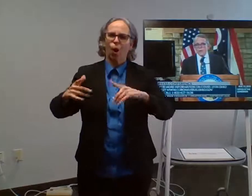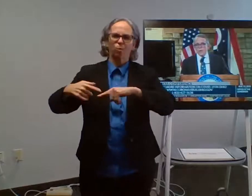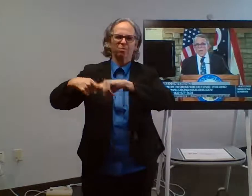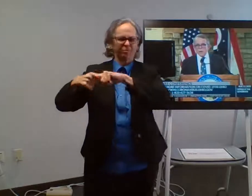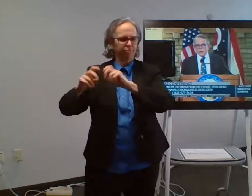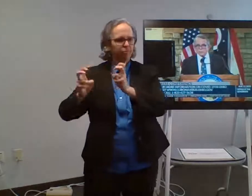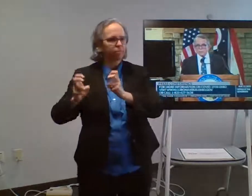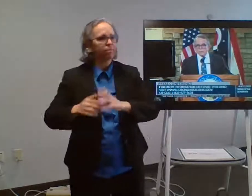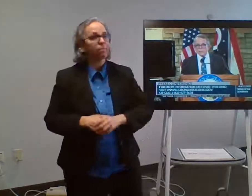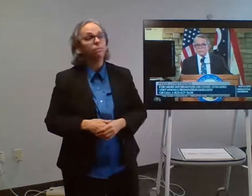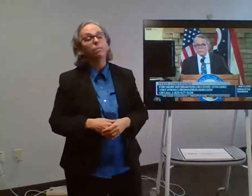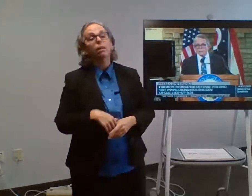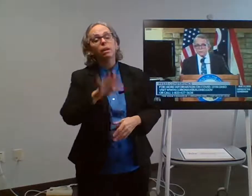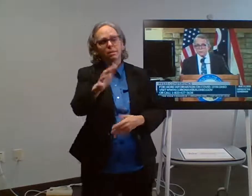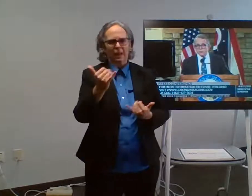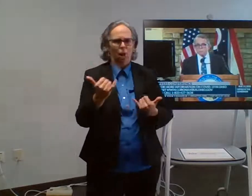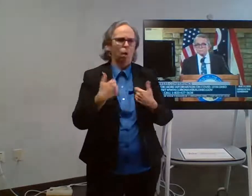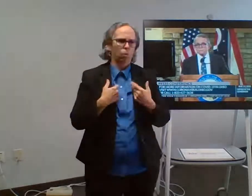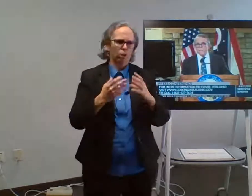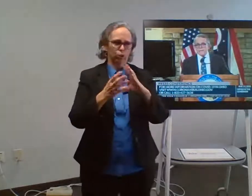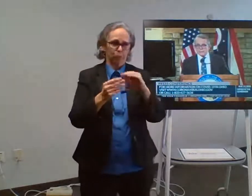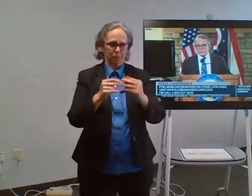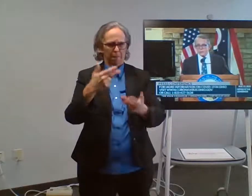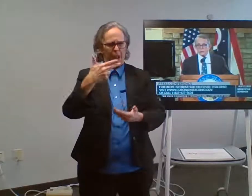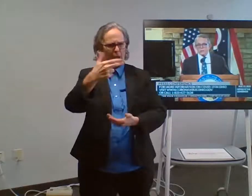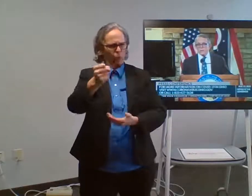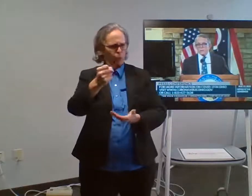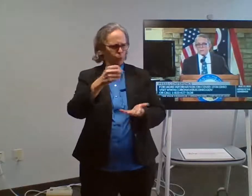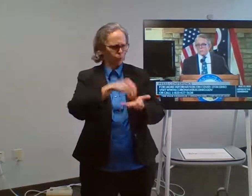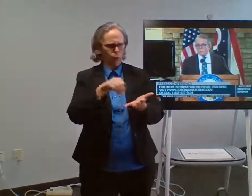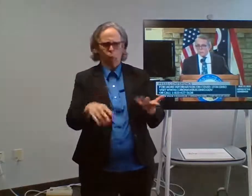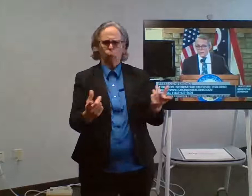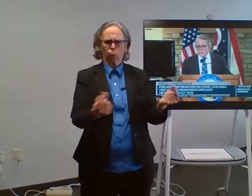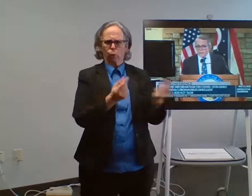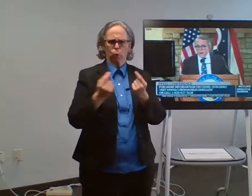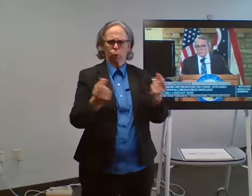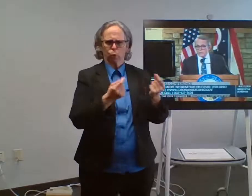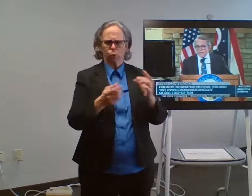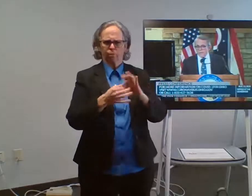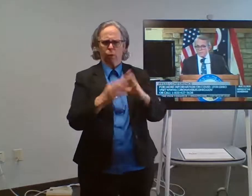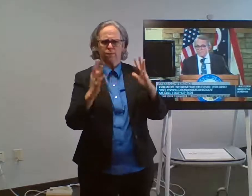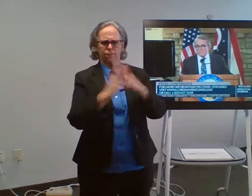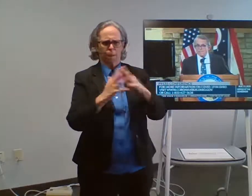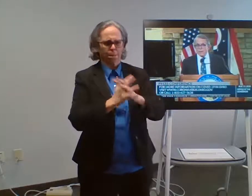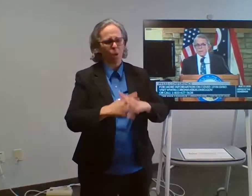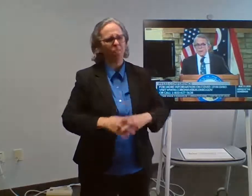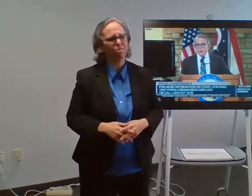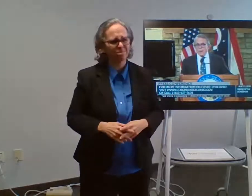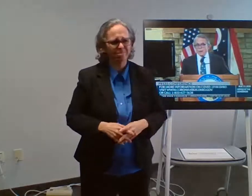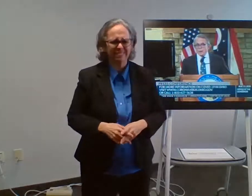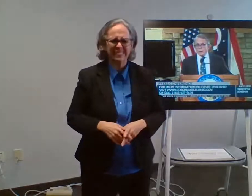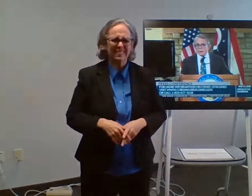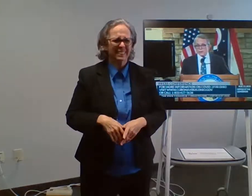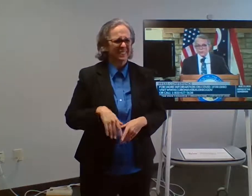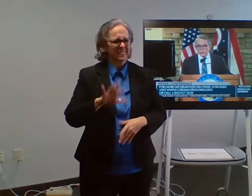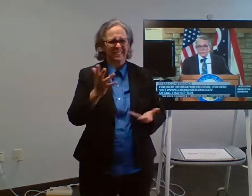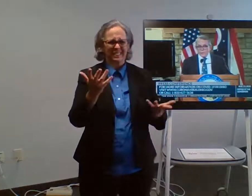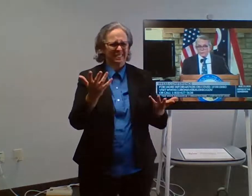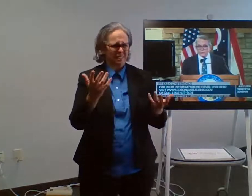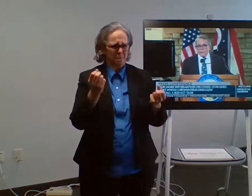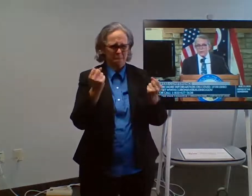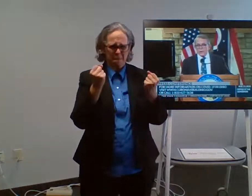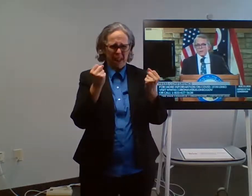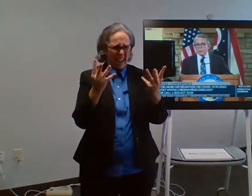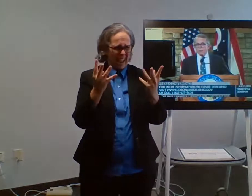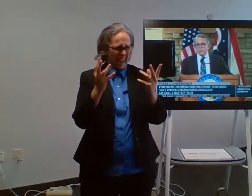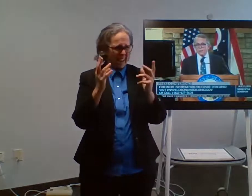a lot of people in, many from out of state, who will stay a